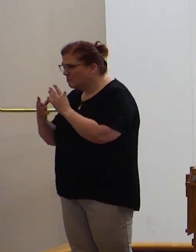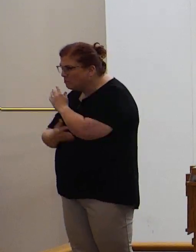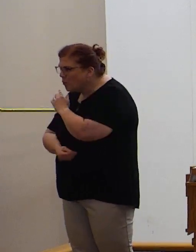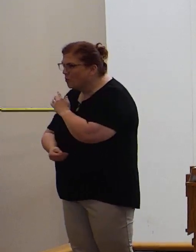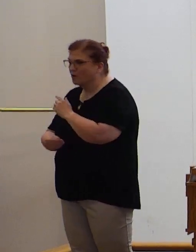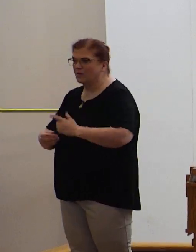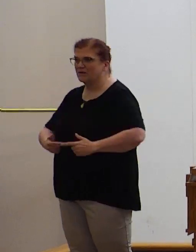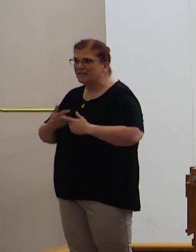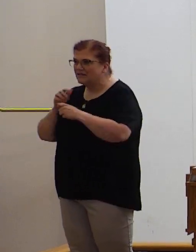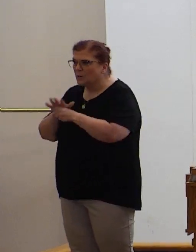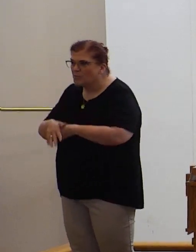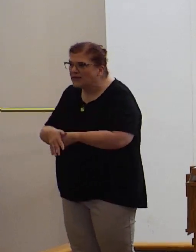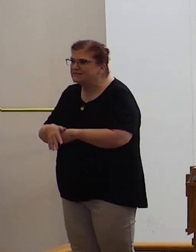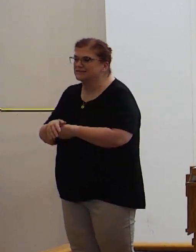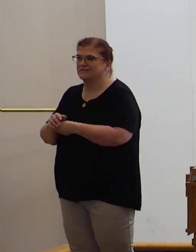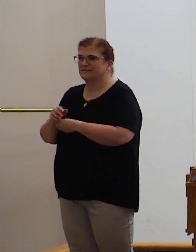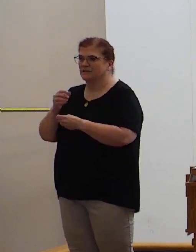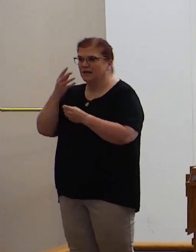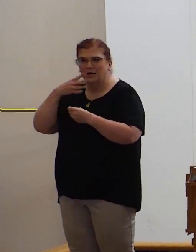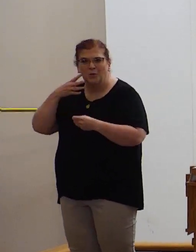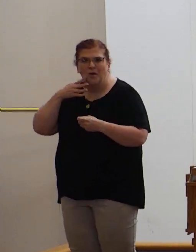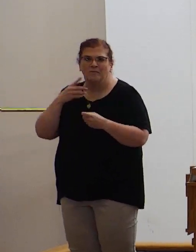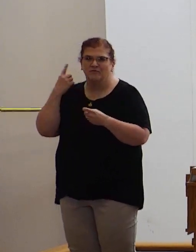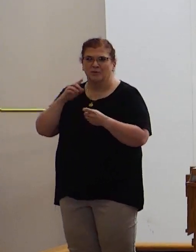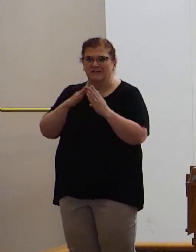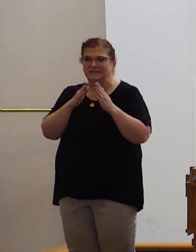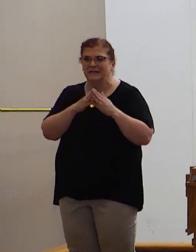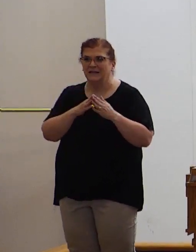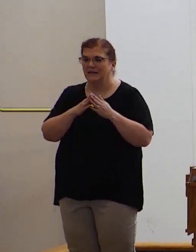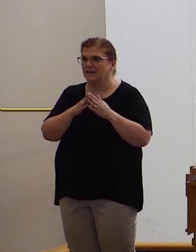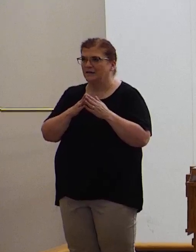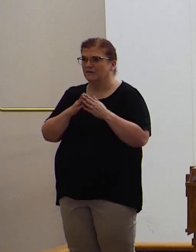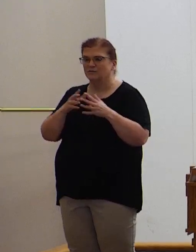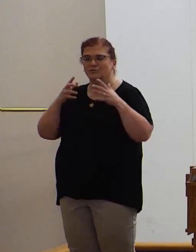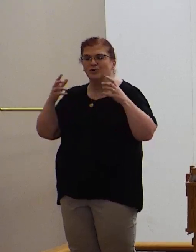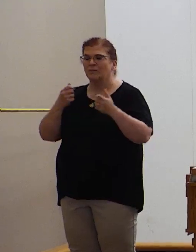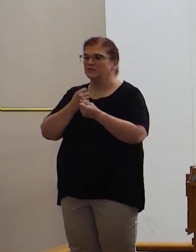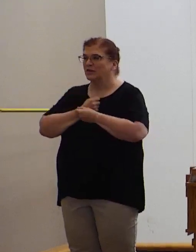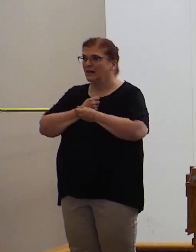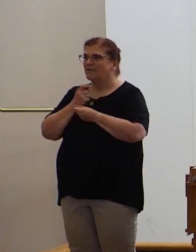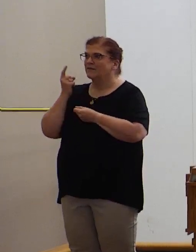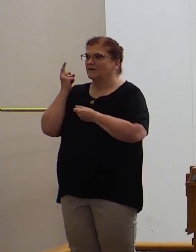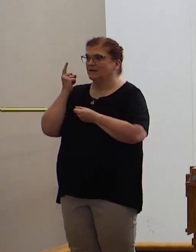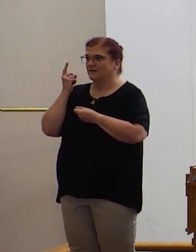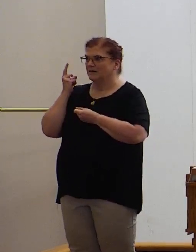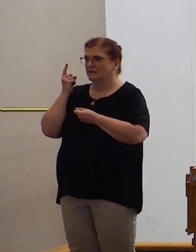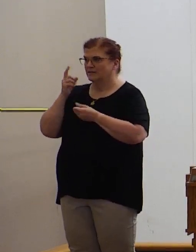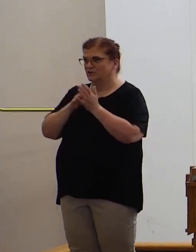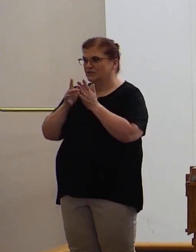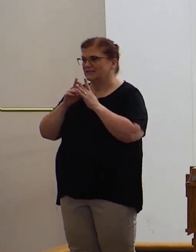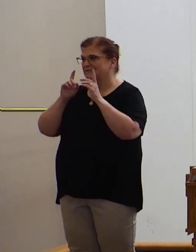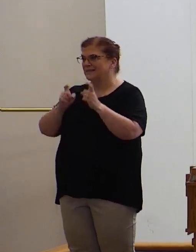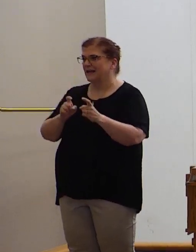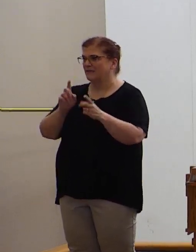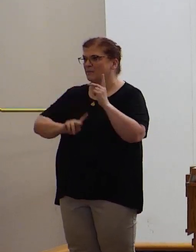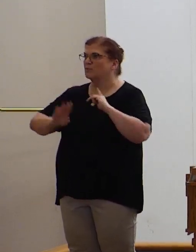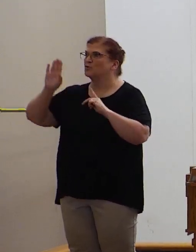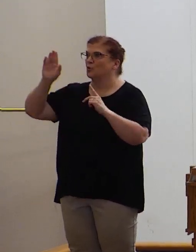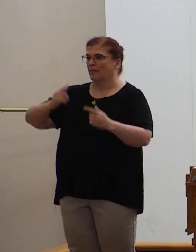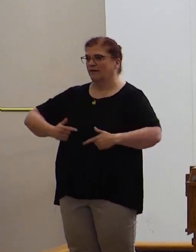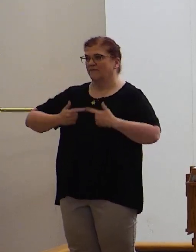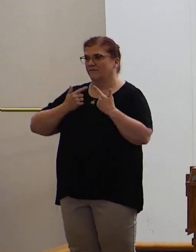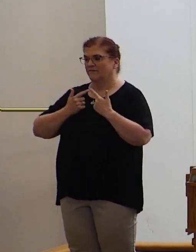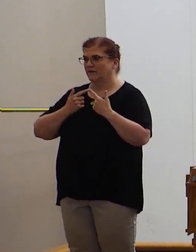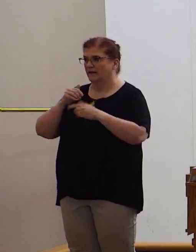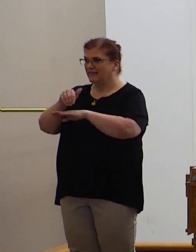the oppression. He wept over the city. With infinite love, he granted the people your life.